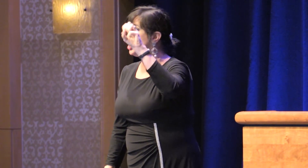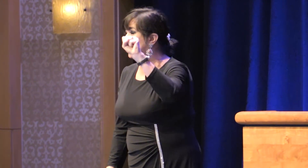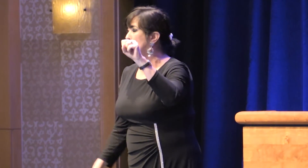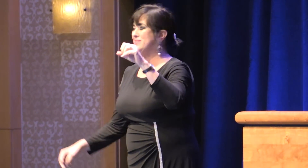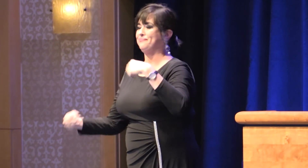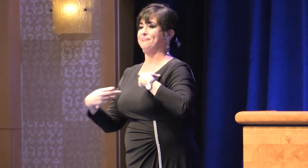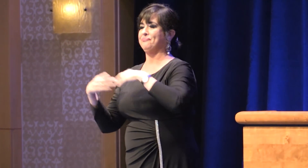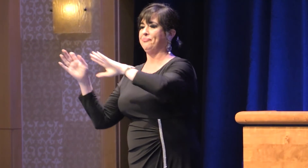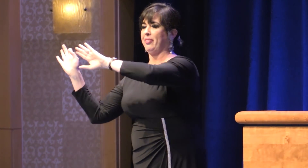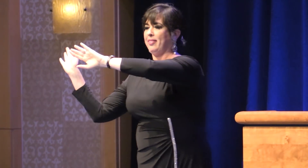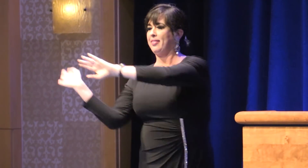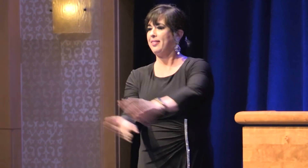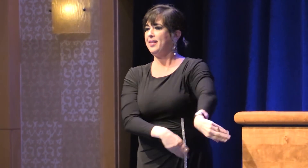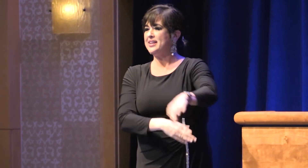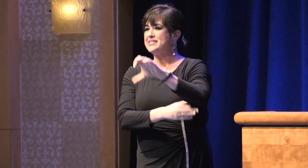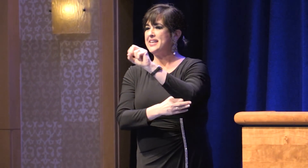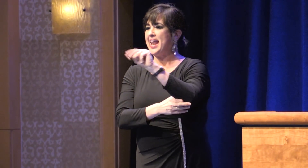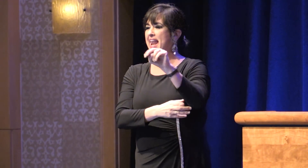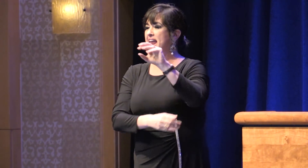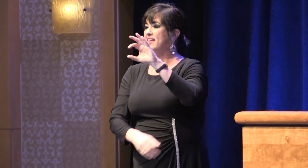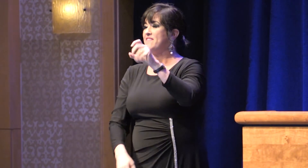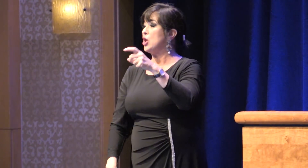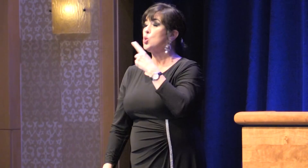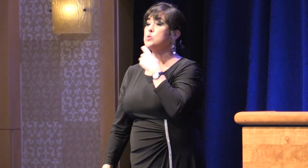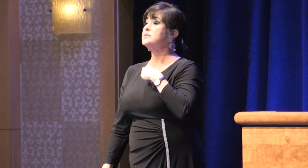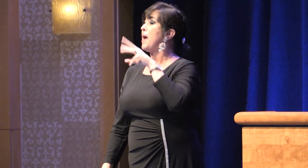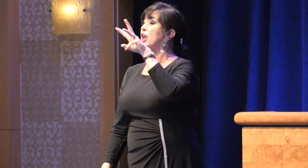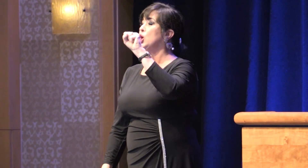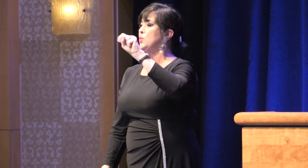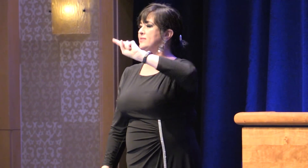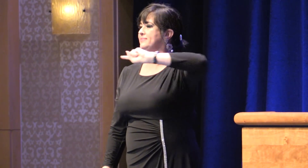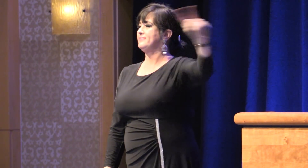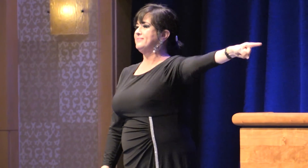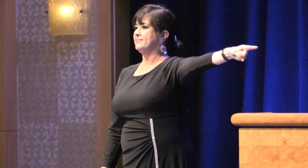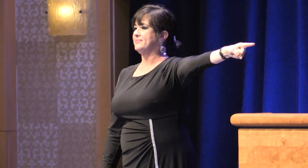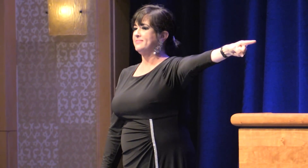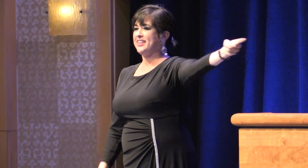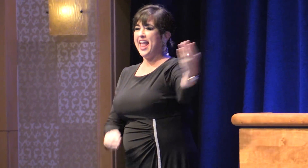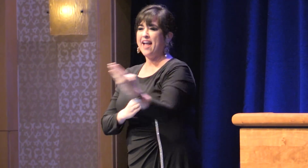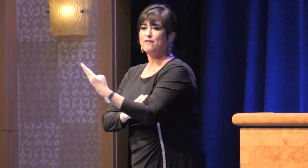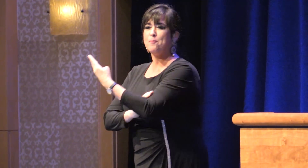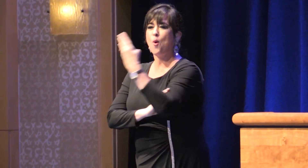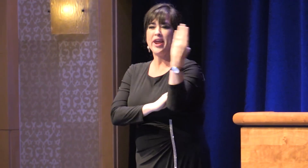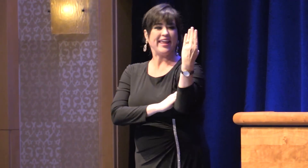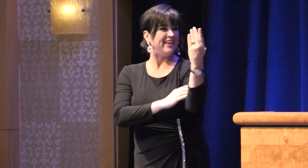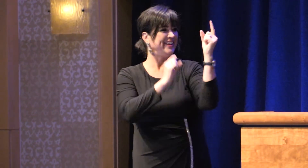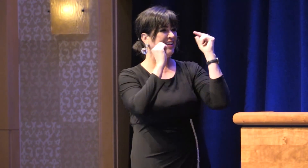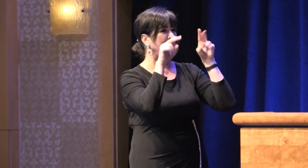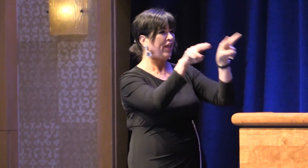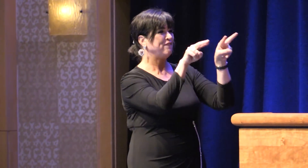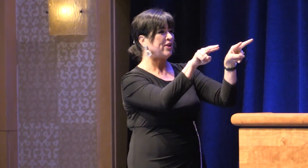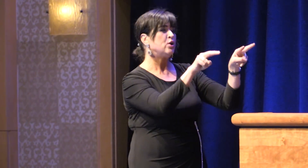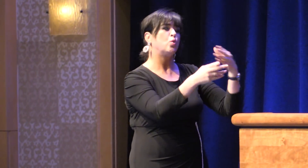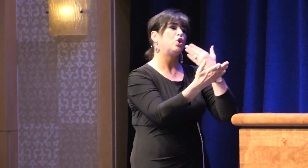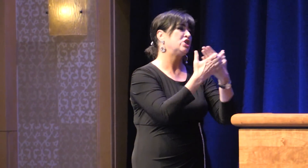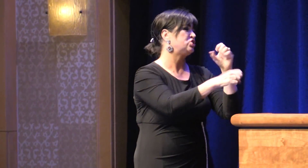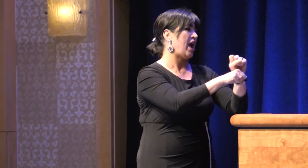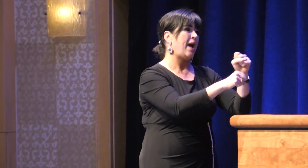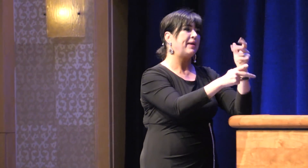and Fox News, and I've turned all of those off now. My daily news source is the Daily Moth. I watch you Nice. every